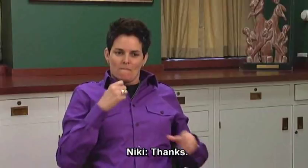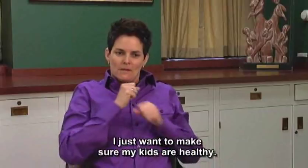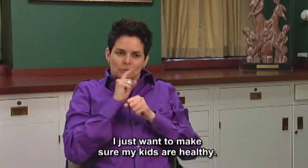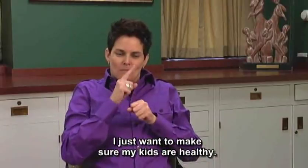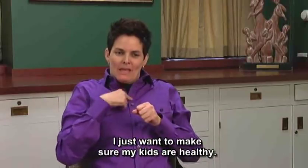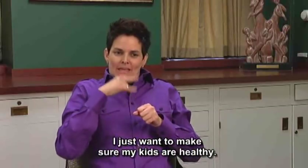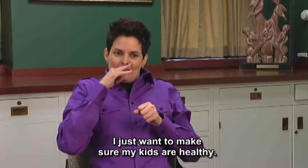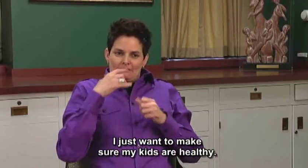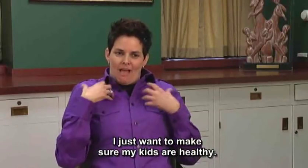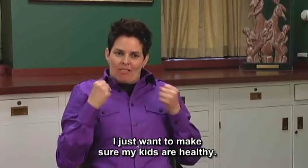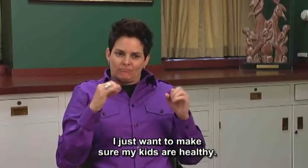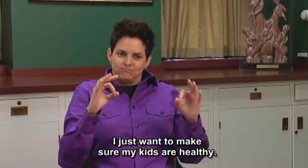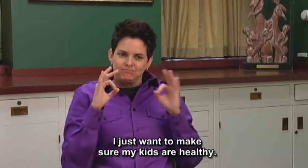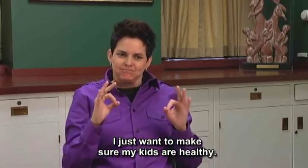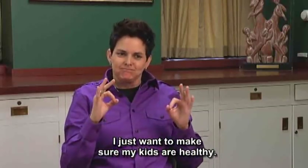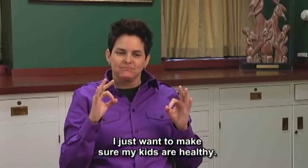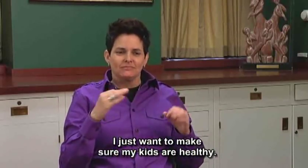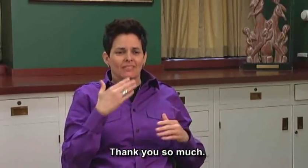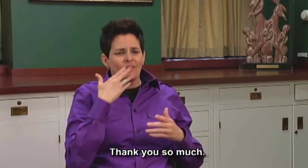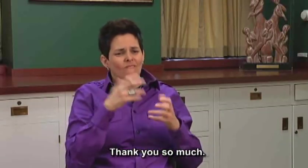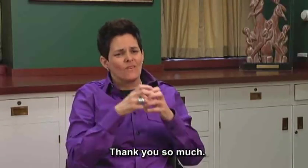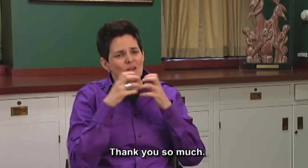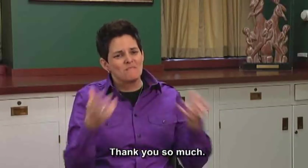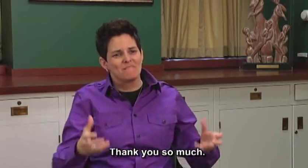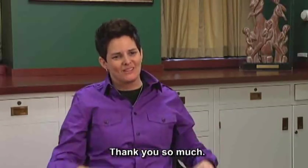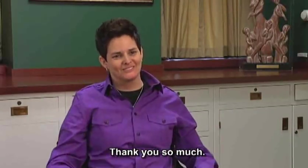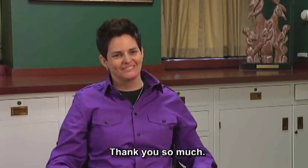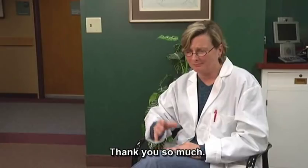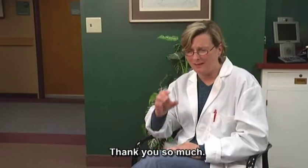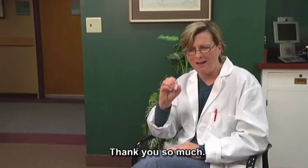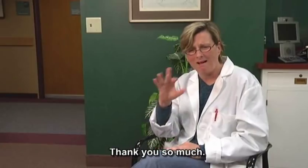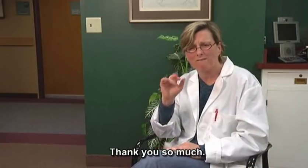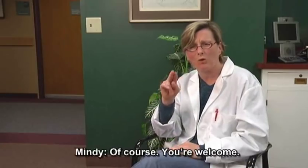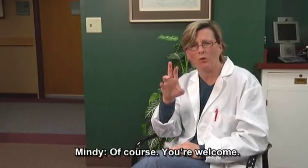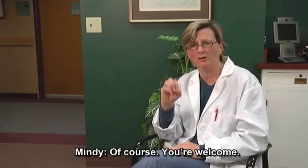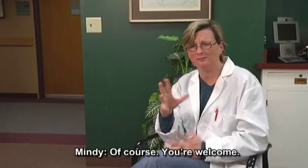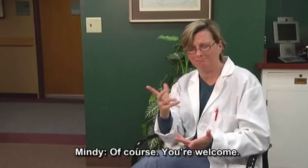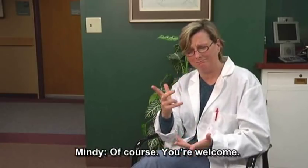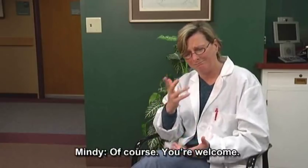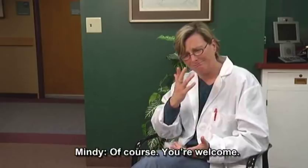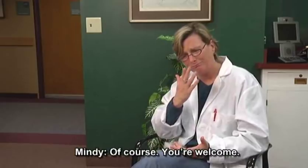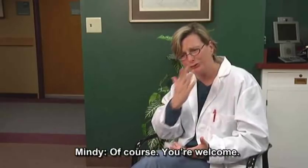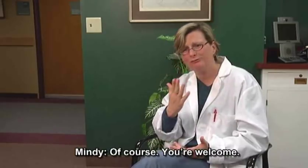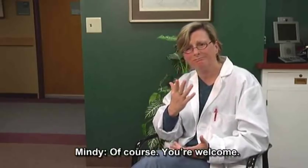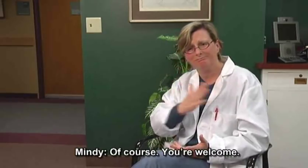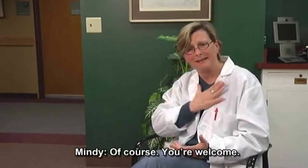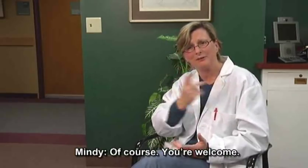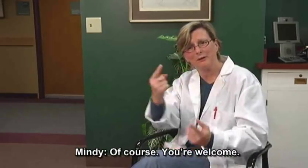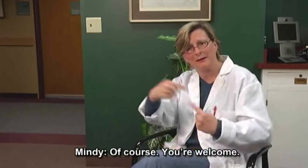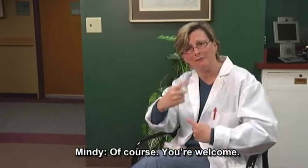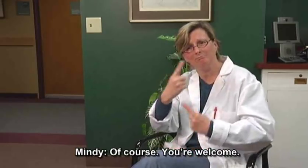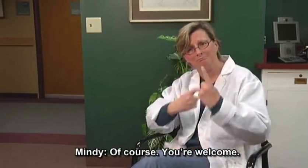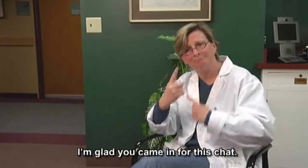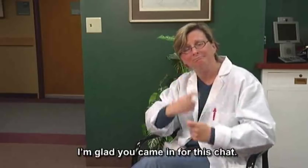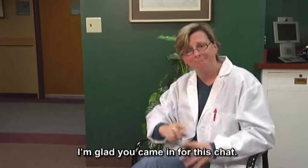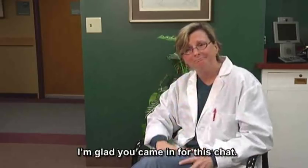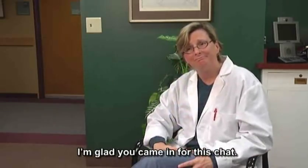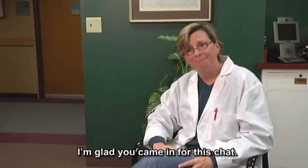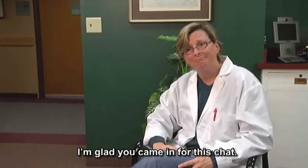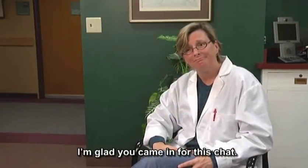want to make sure my kids are healthy thank you so much of course you're welcome i'm glad you came in for this chat